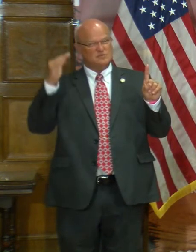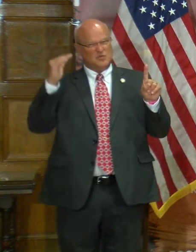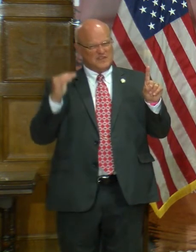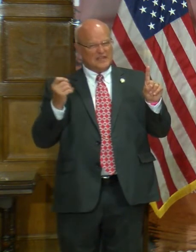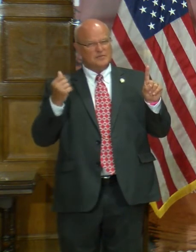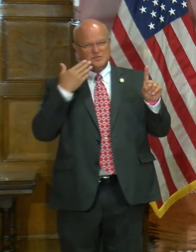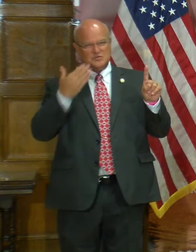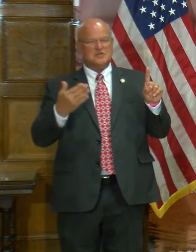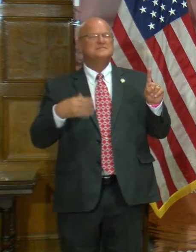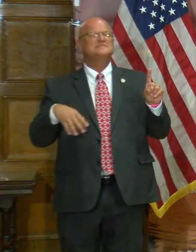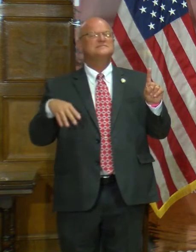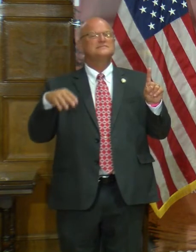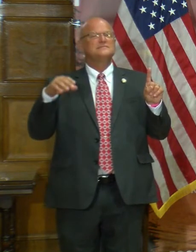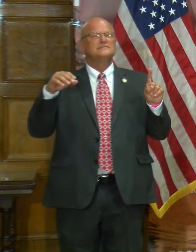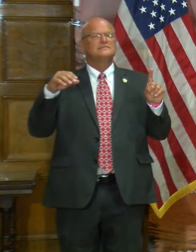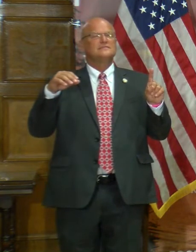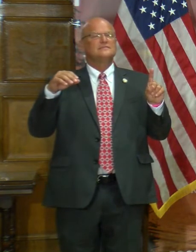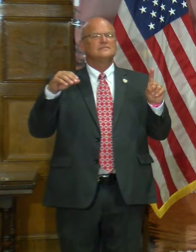news.